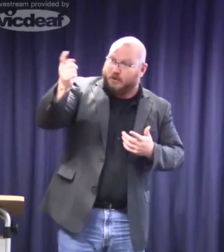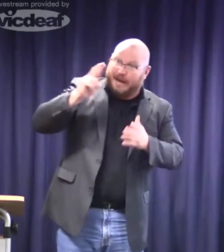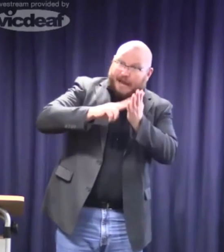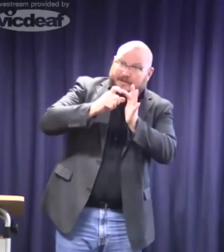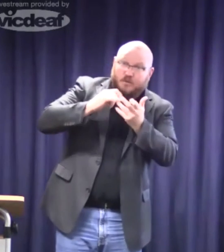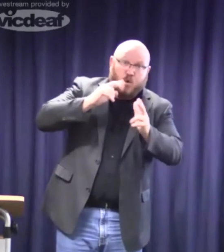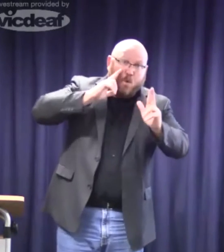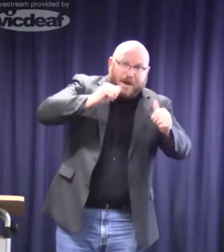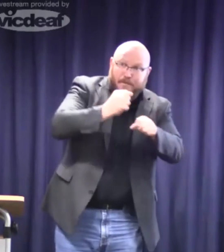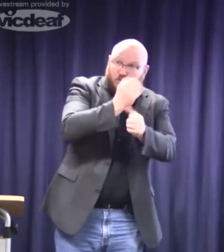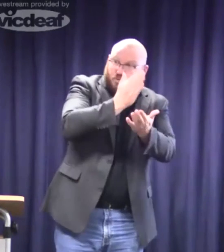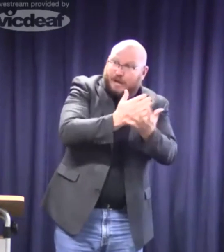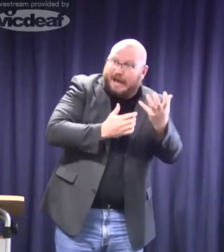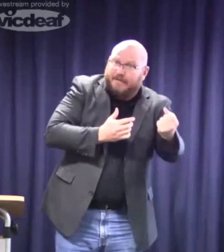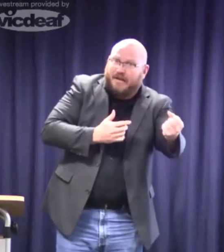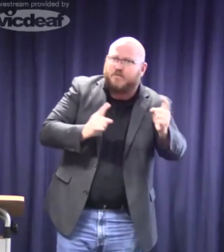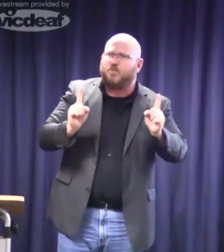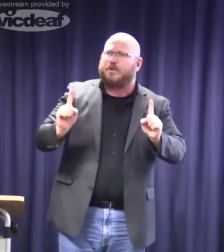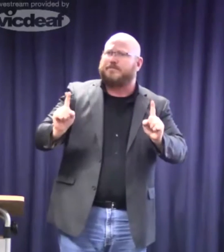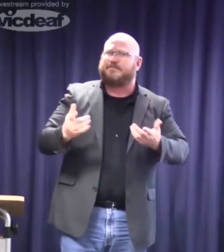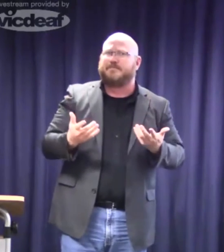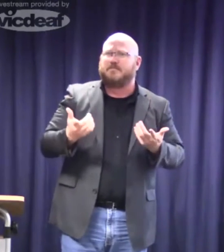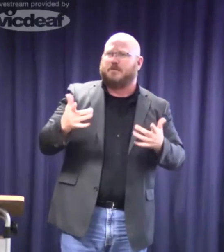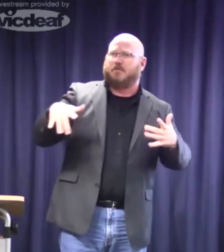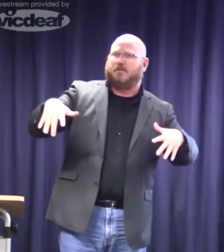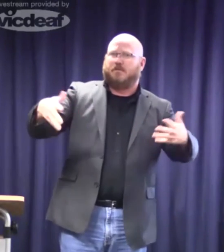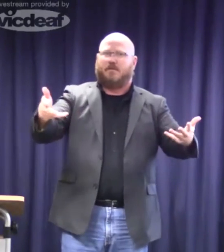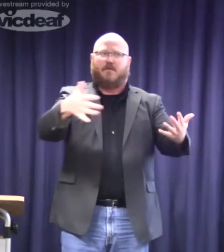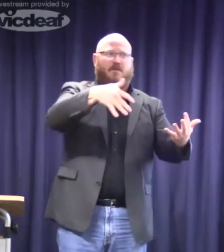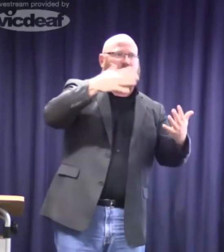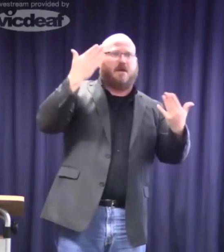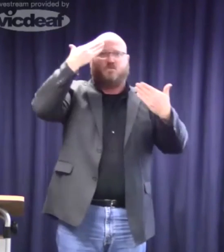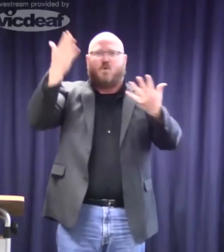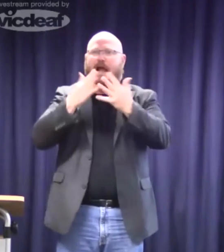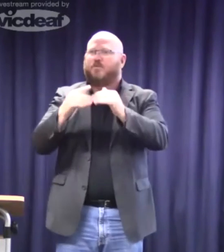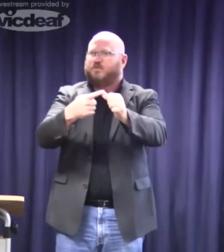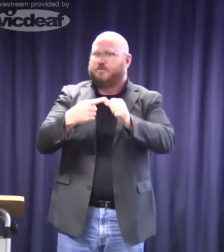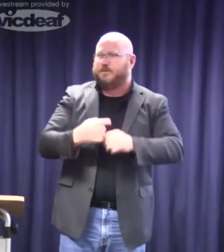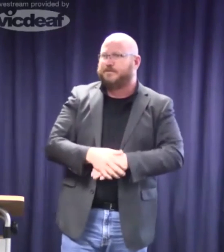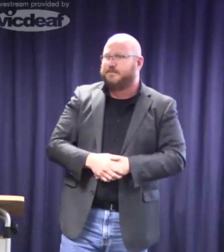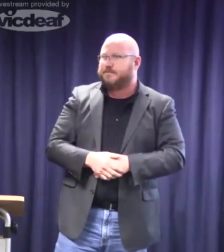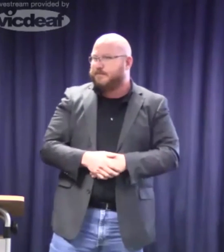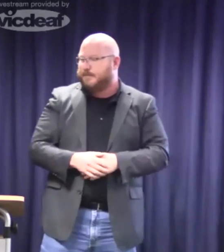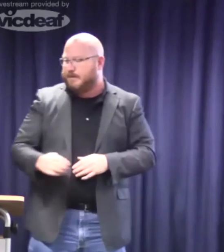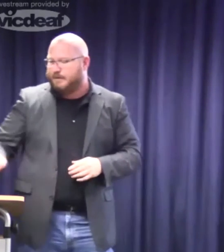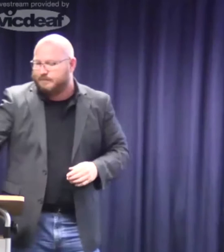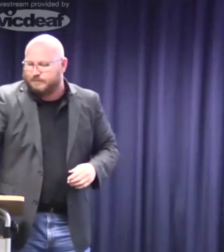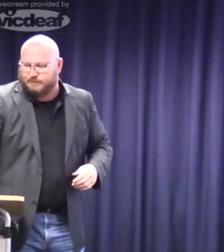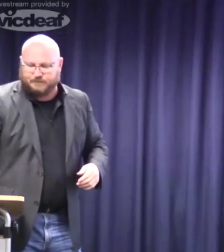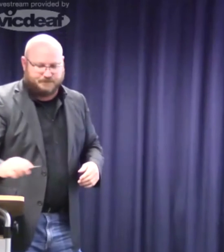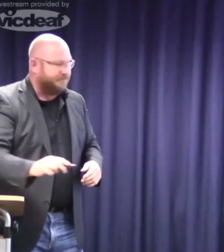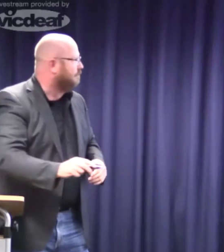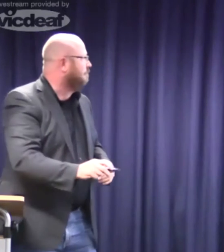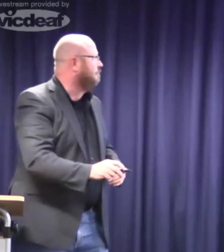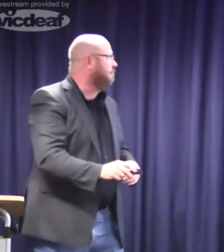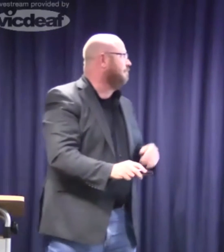I've also tried to address this very issue with the government. Are NDIS going to look at this shortfall of